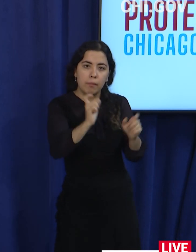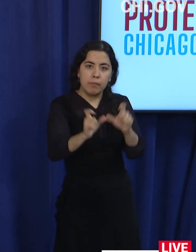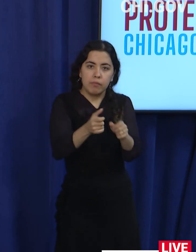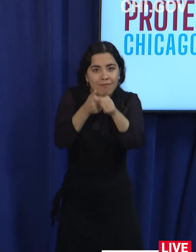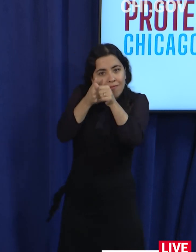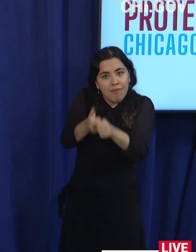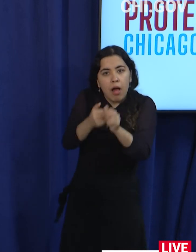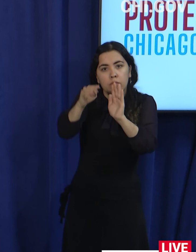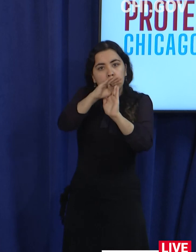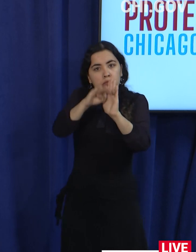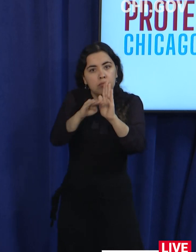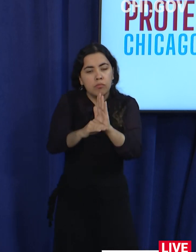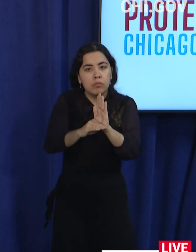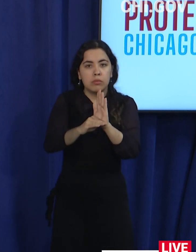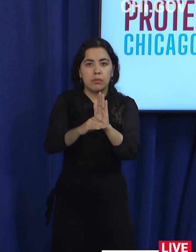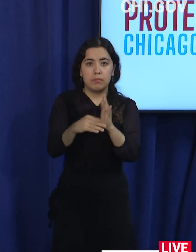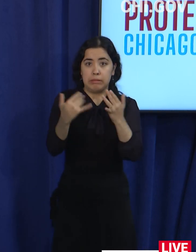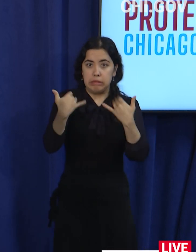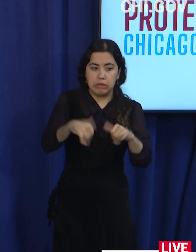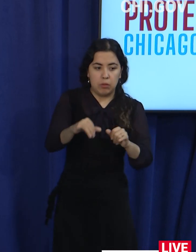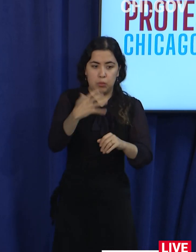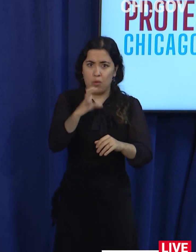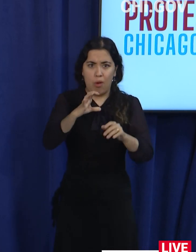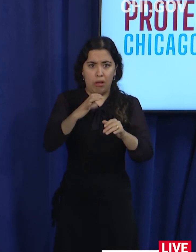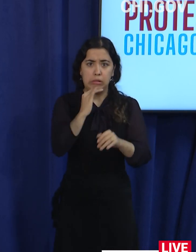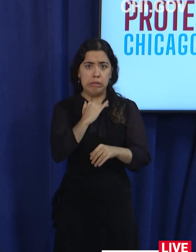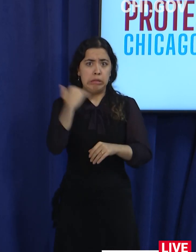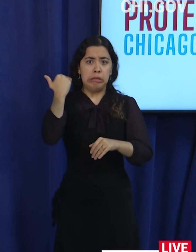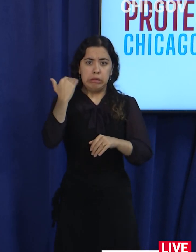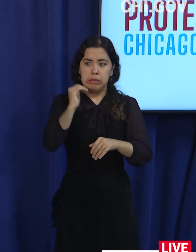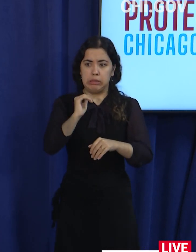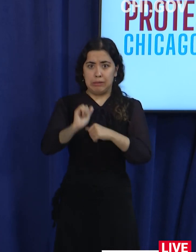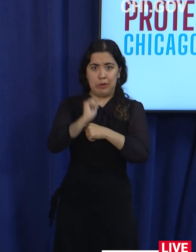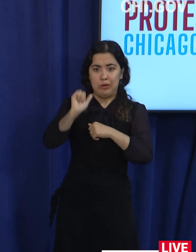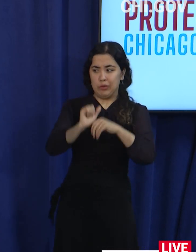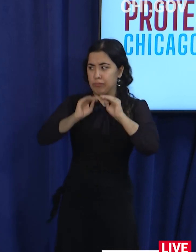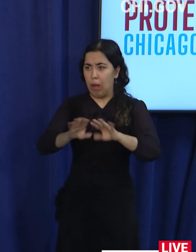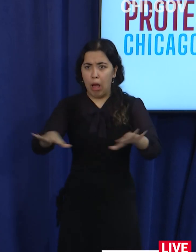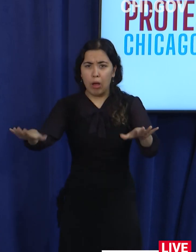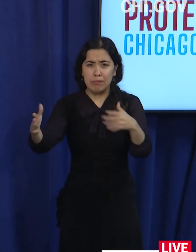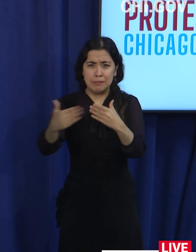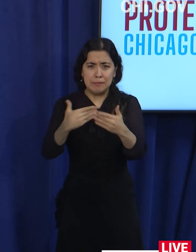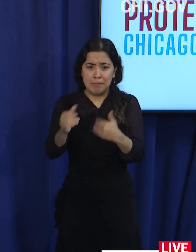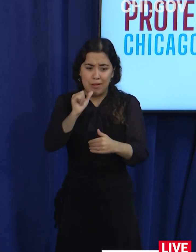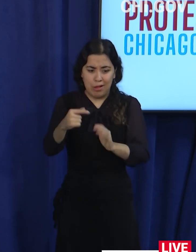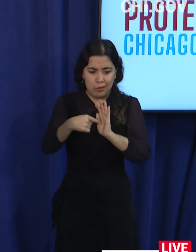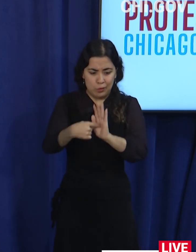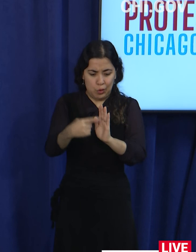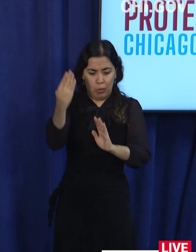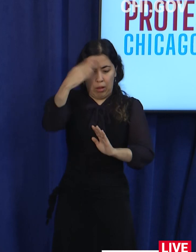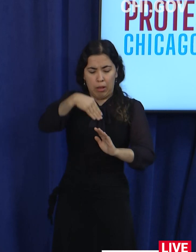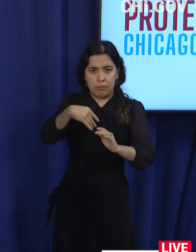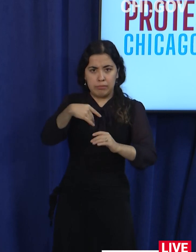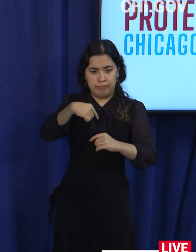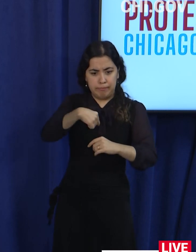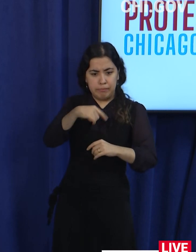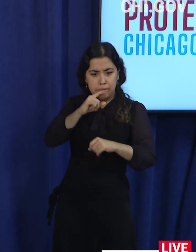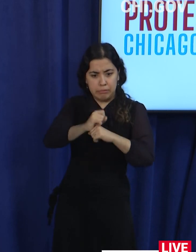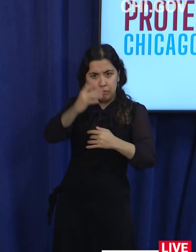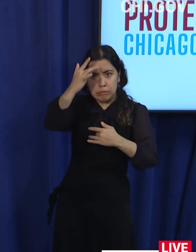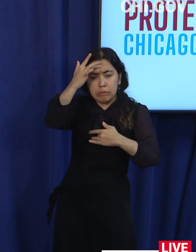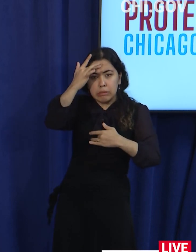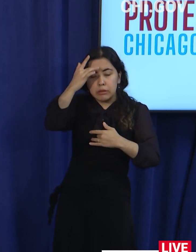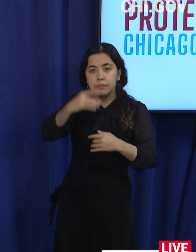significant spread risk of spread for COVID. So if there are national changes made to that guidance, we will echo those here in